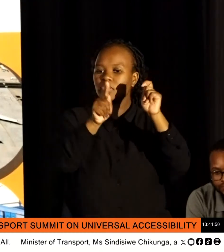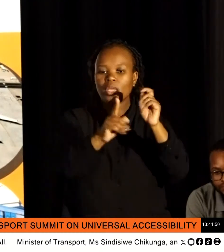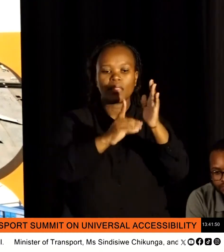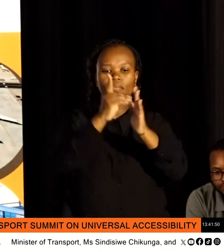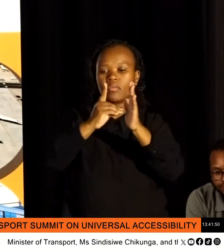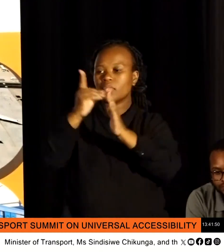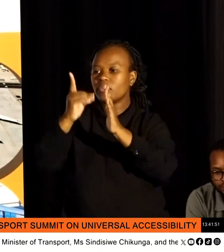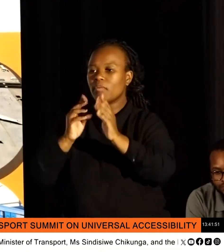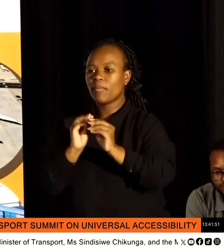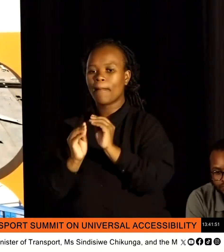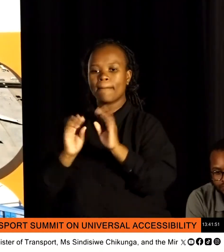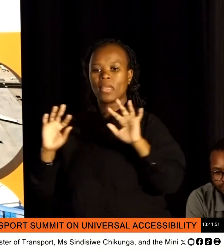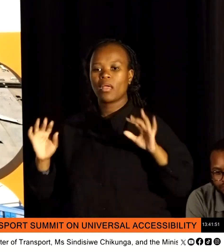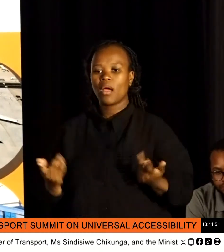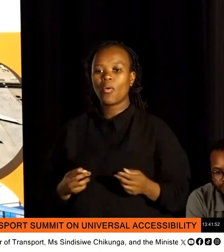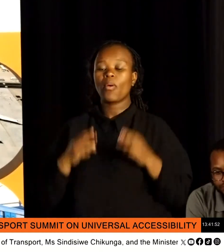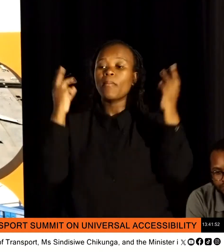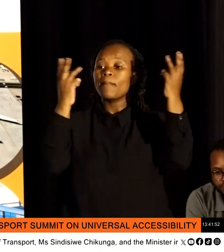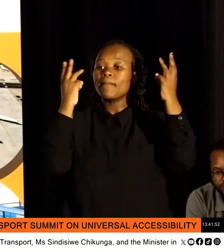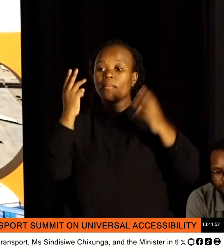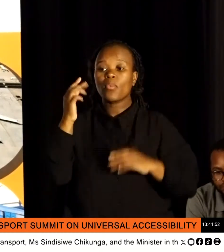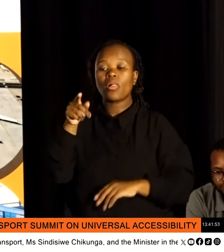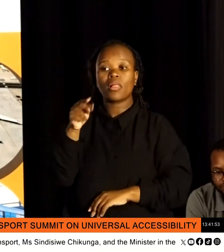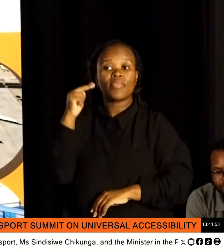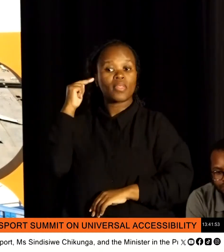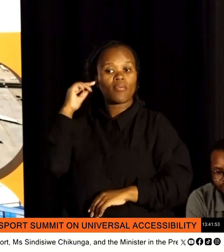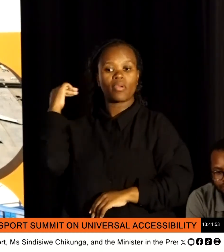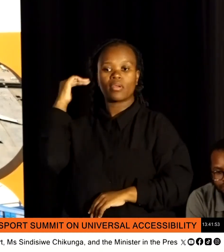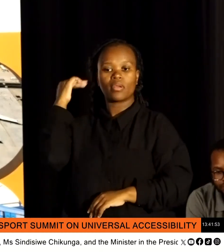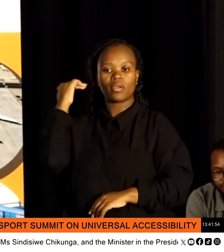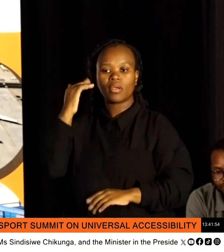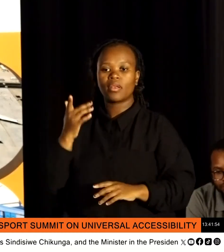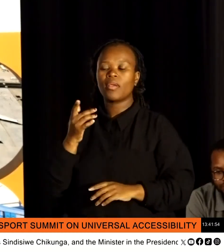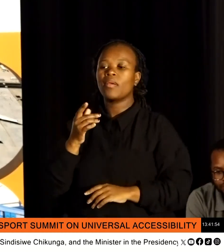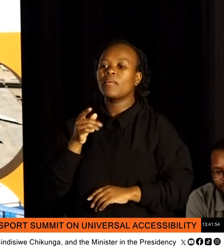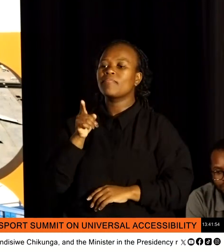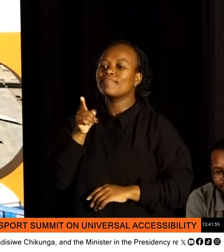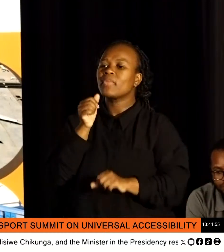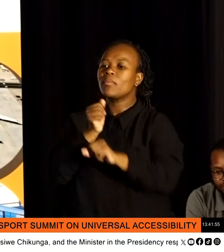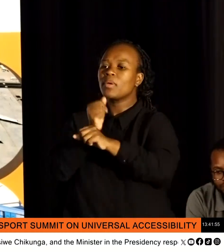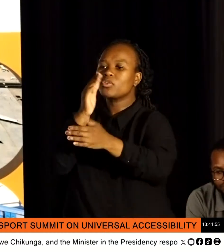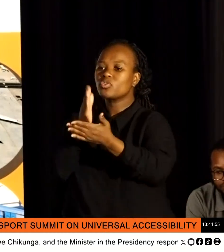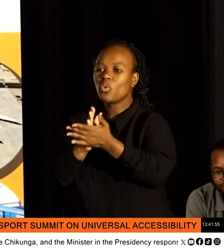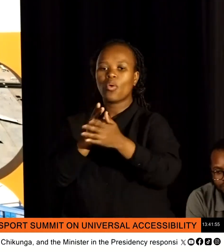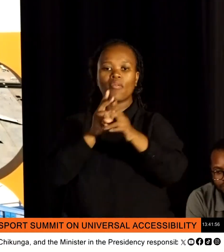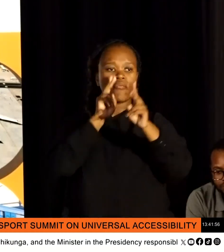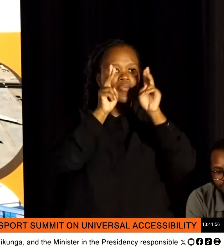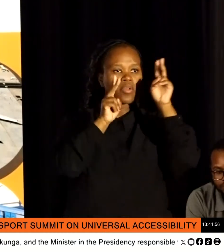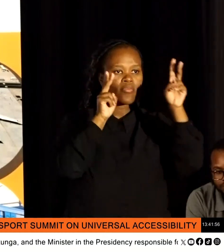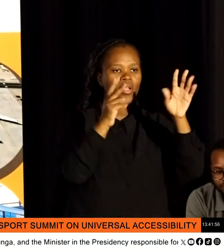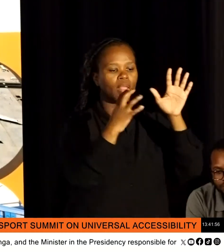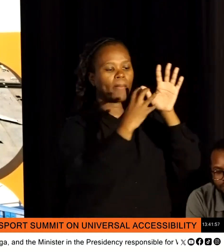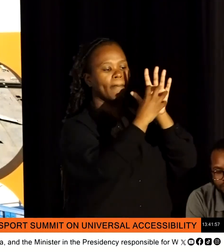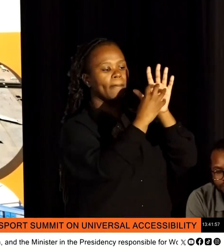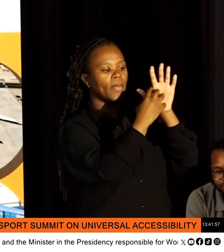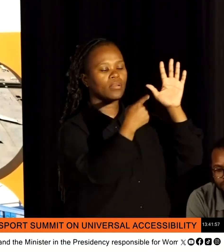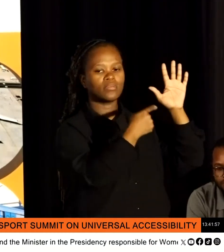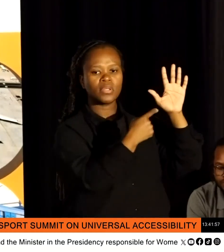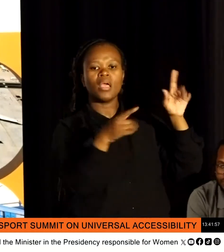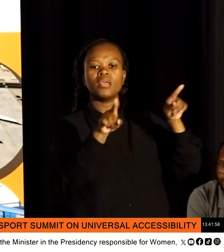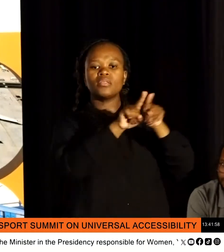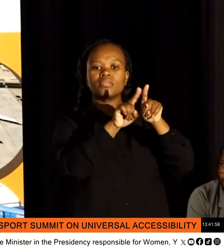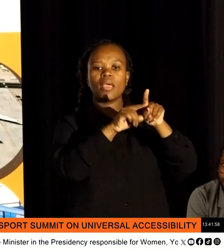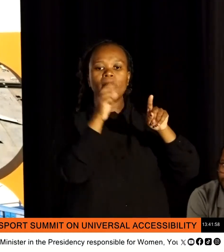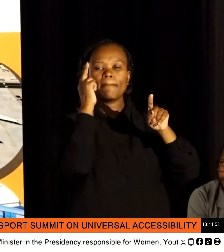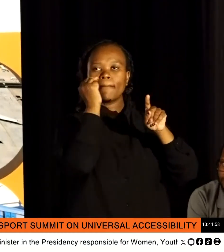development. For persons with hearing impairments, this translates to ensuring visual cues, tactile guidance,